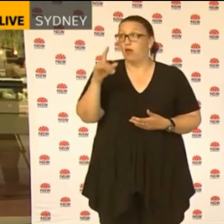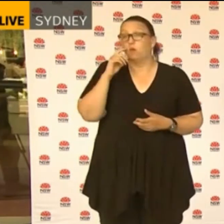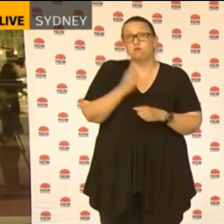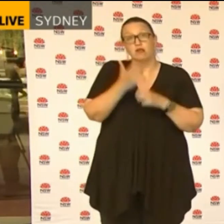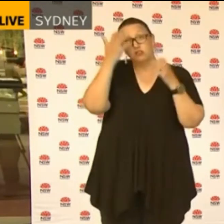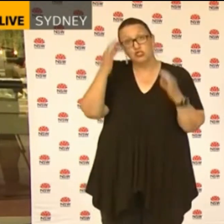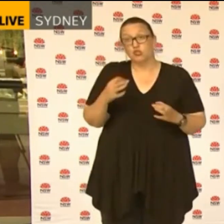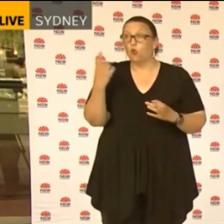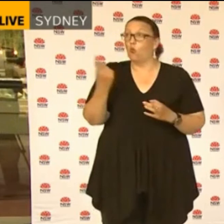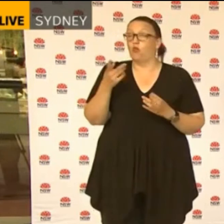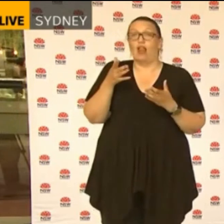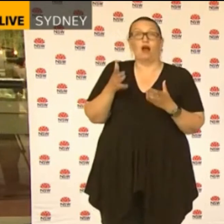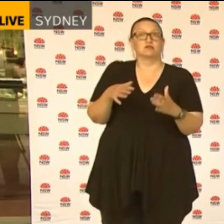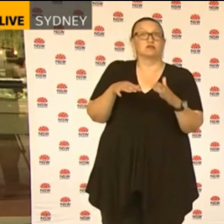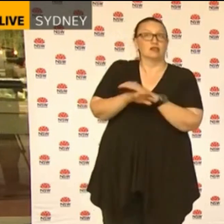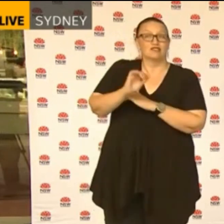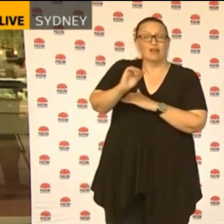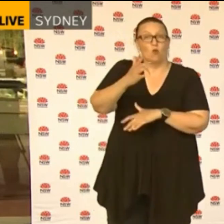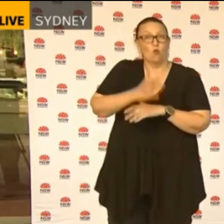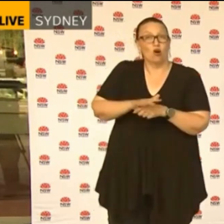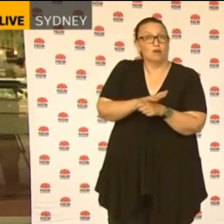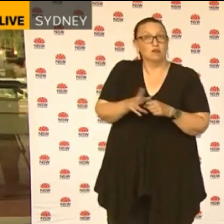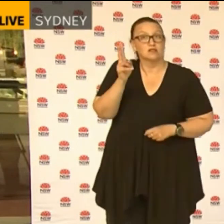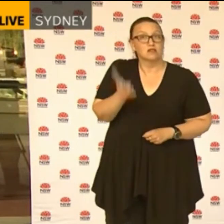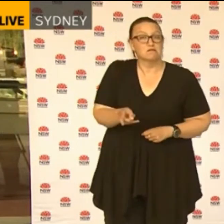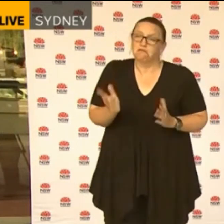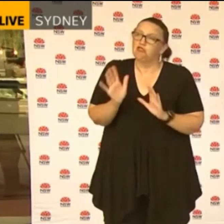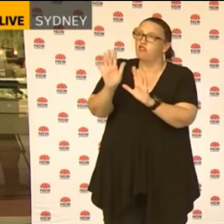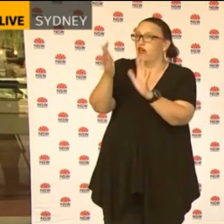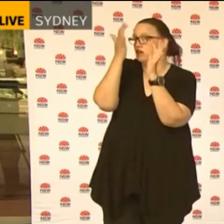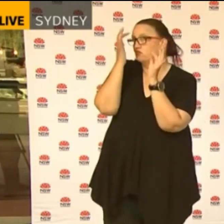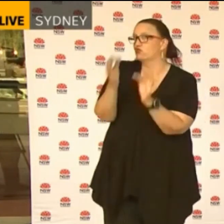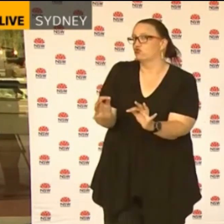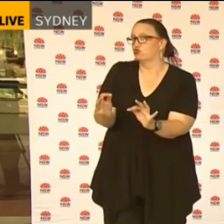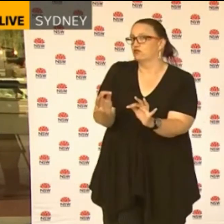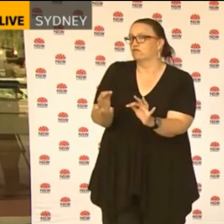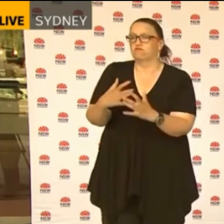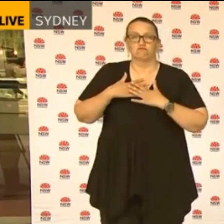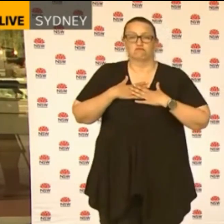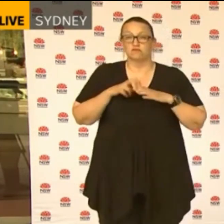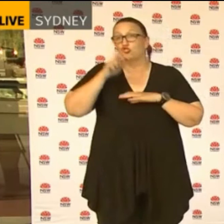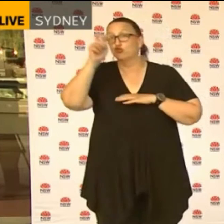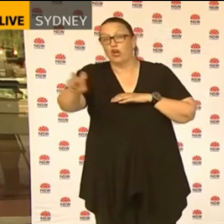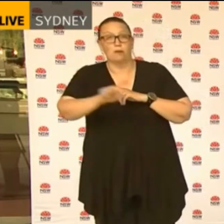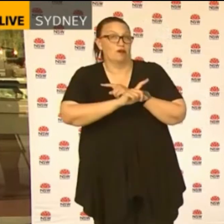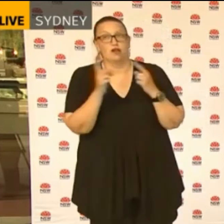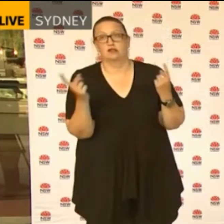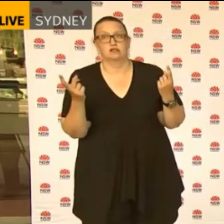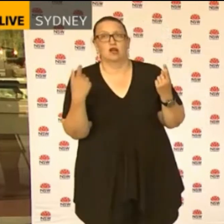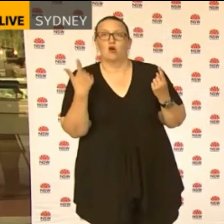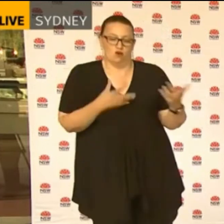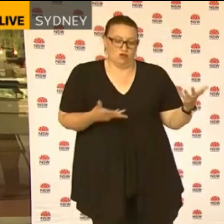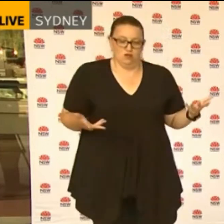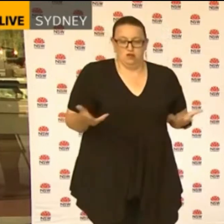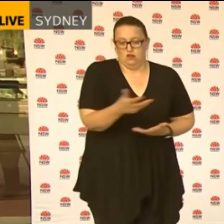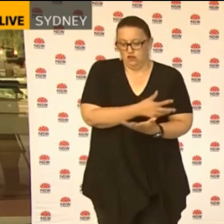and that's a matter for them to an extent. I mean, these are all issues we'll be discussing in the next weeks and months, but New South Wales is certainly ready, and Minister Dominello